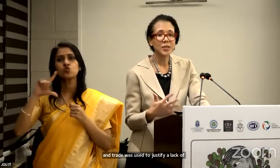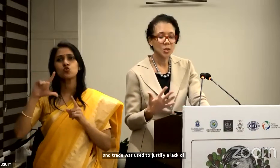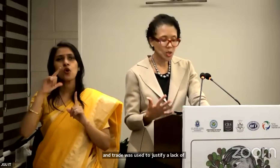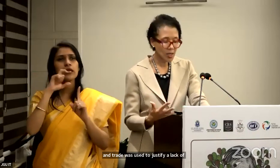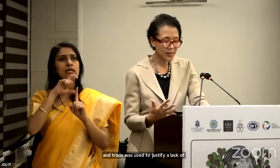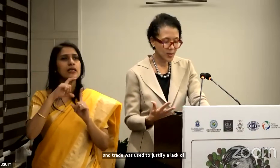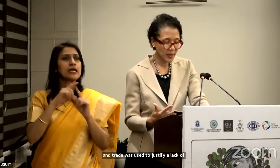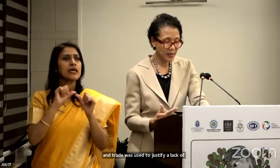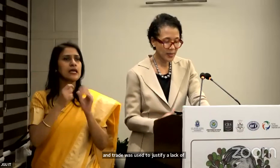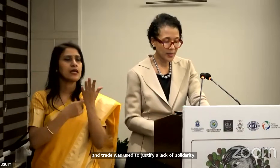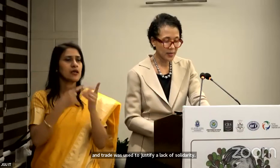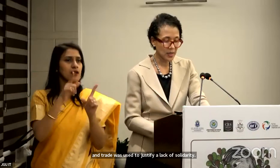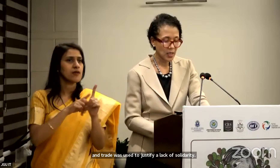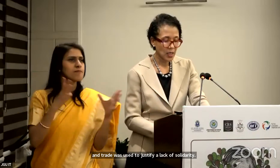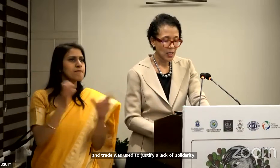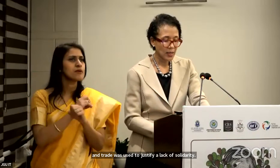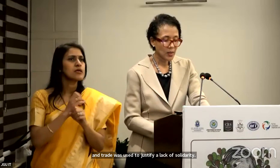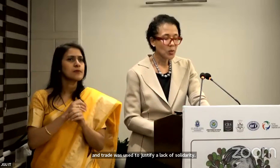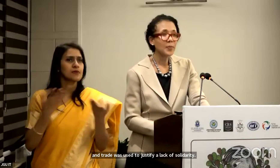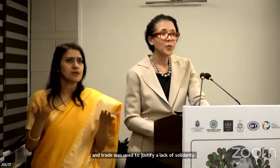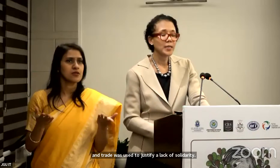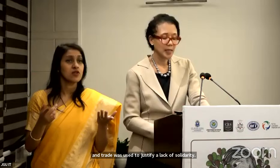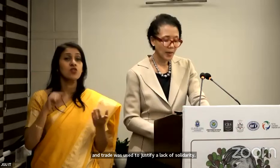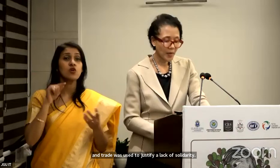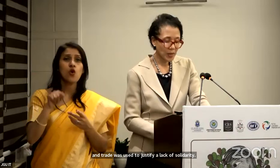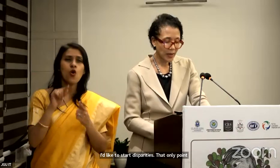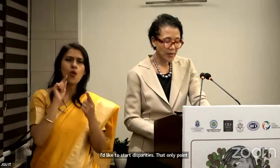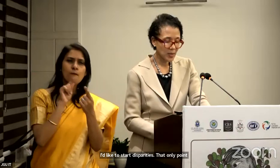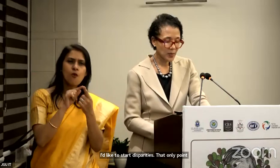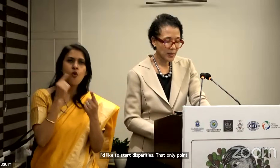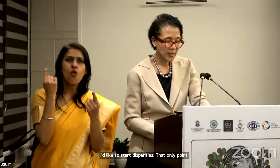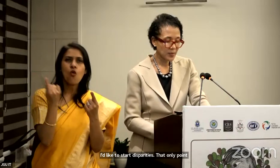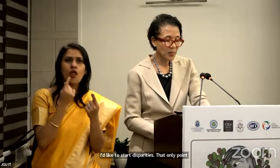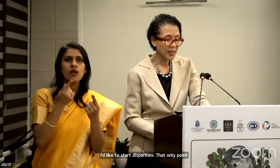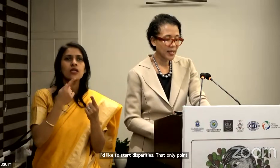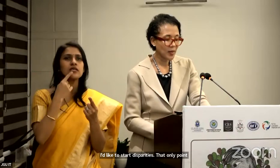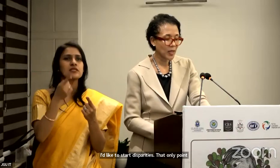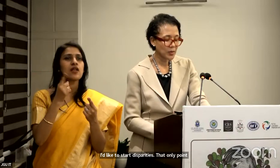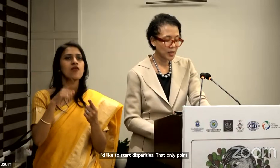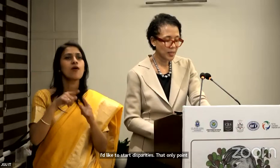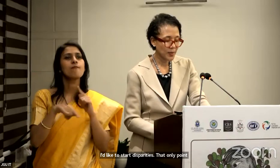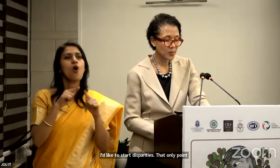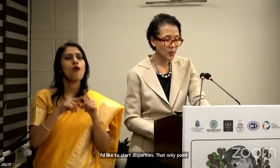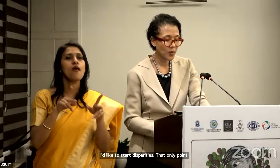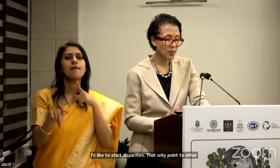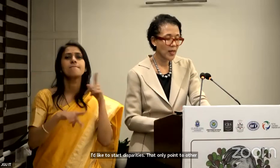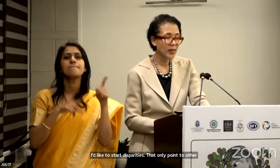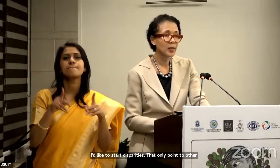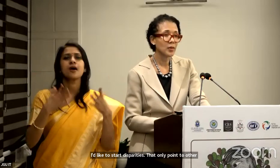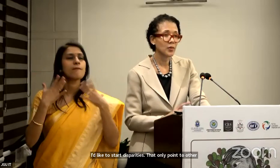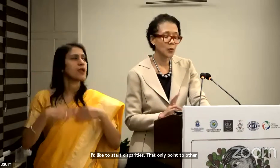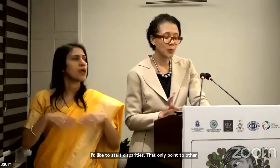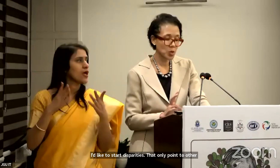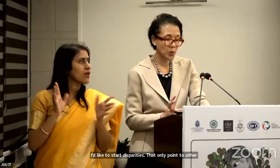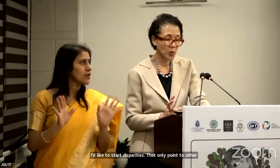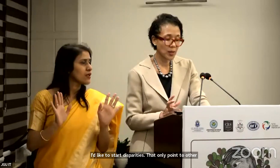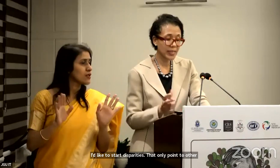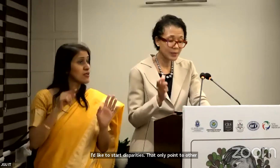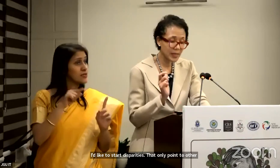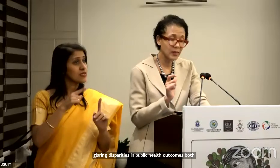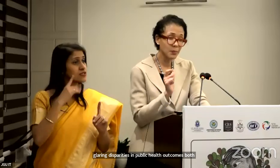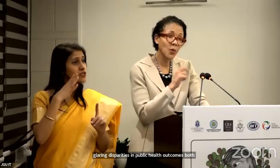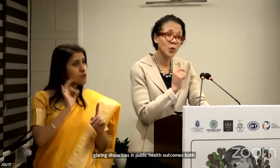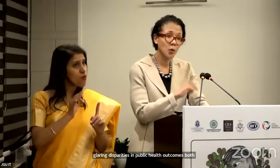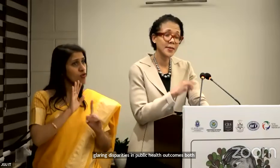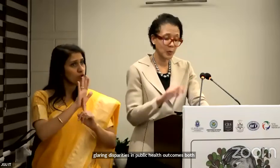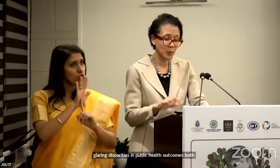led to stark disparities that only point to other glaring disparities in public health outcomes, both among the rich and poor,